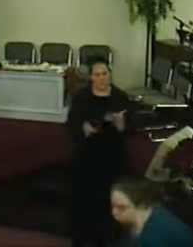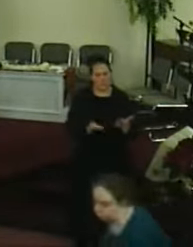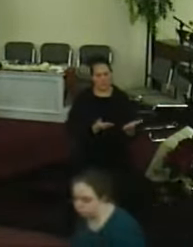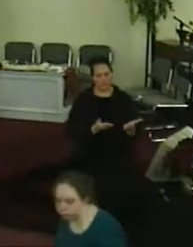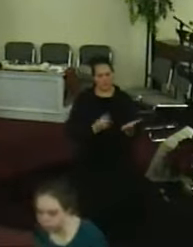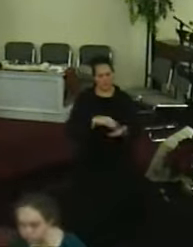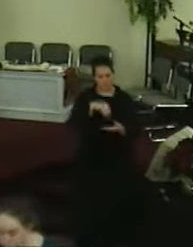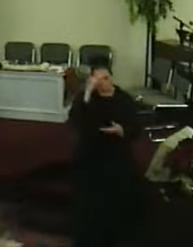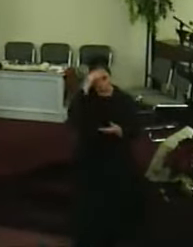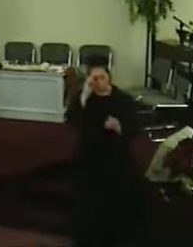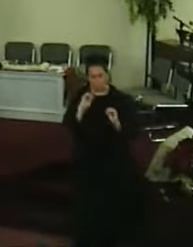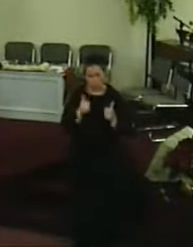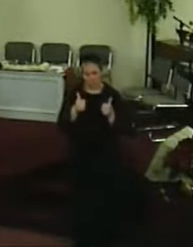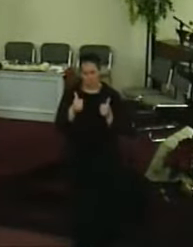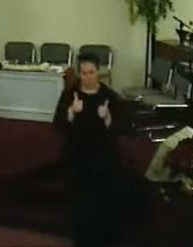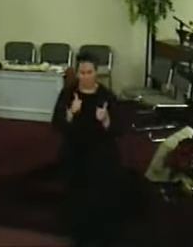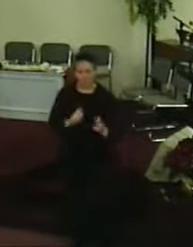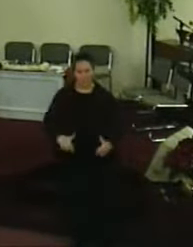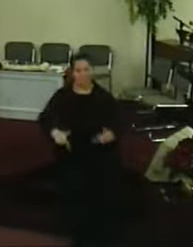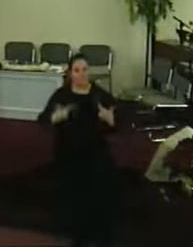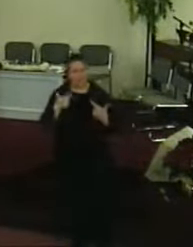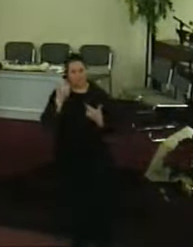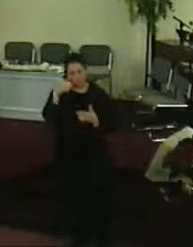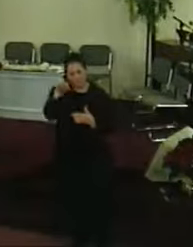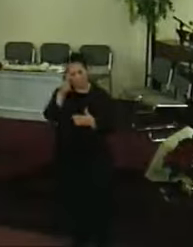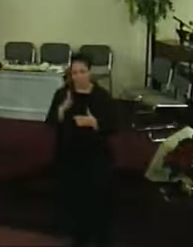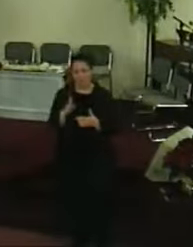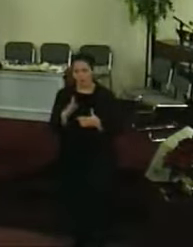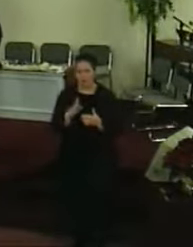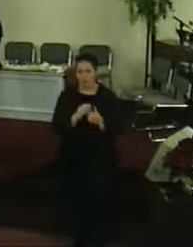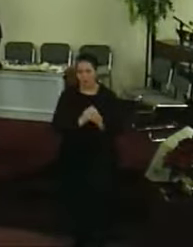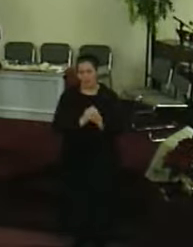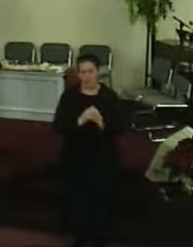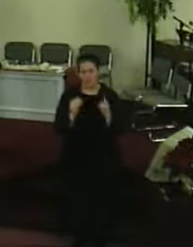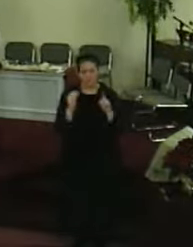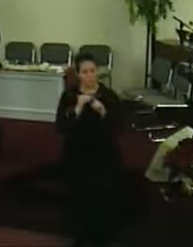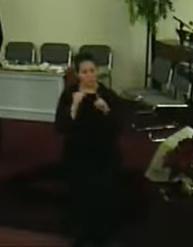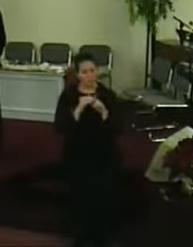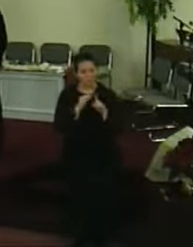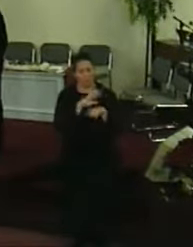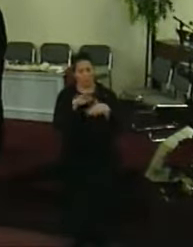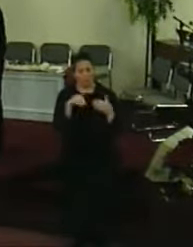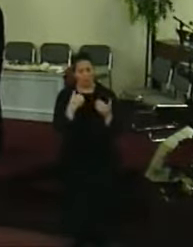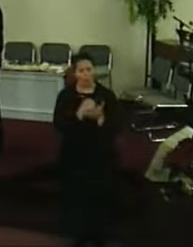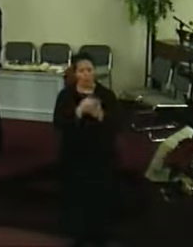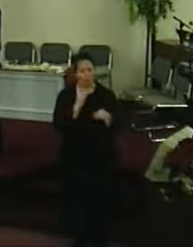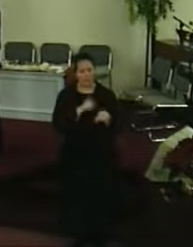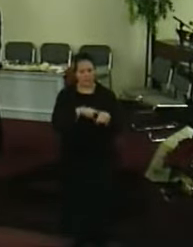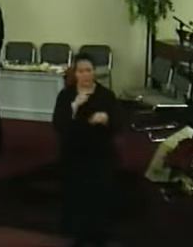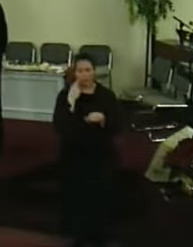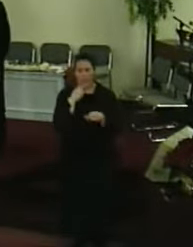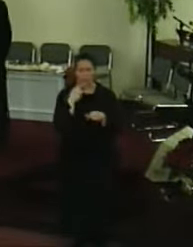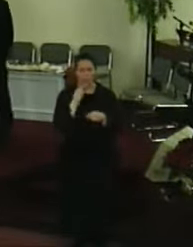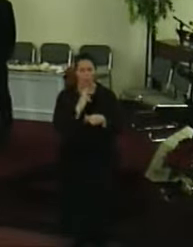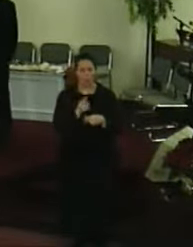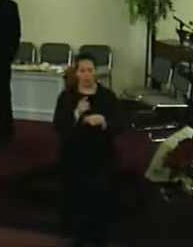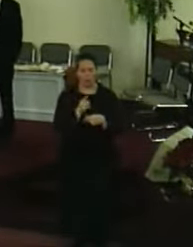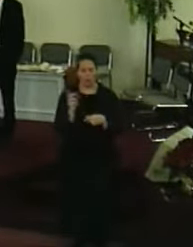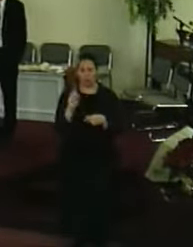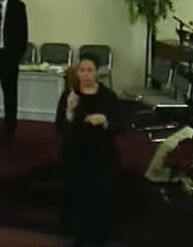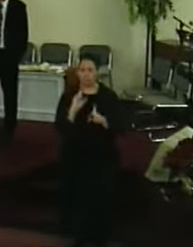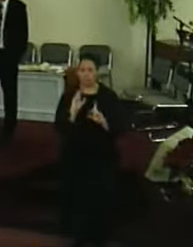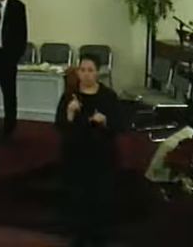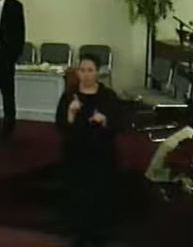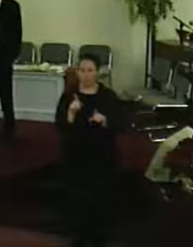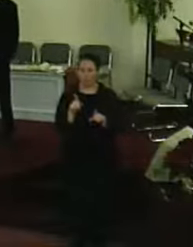real quick in living for God that we've got to be reminded all the time of who we are and where we're going, where we